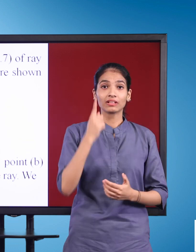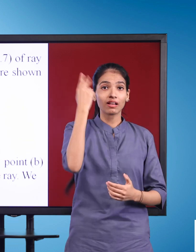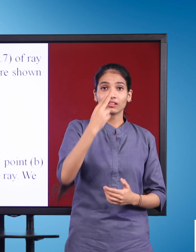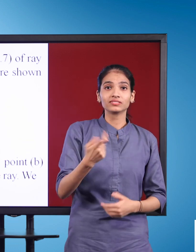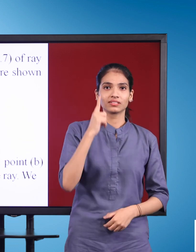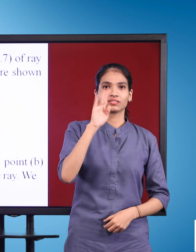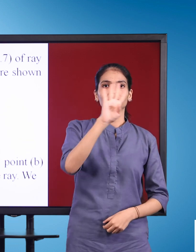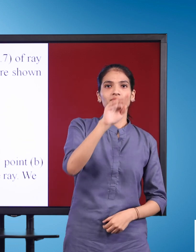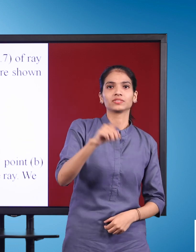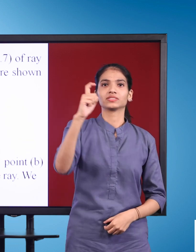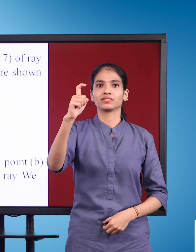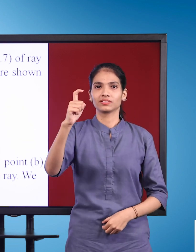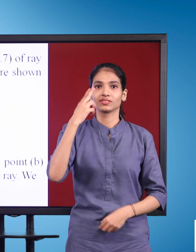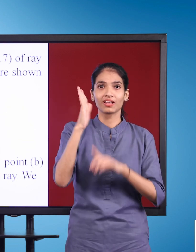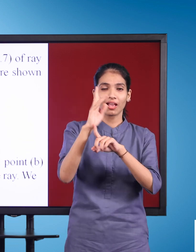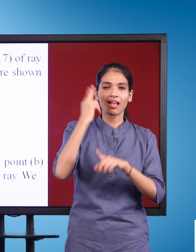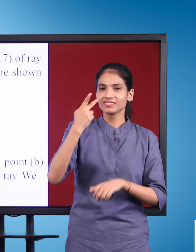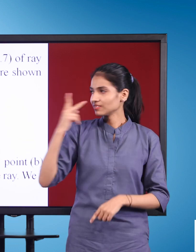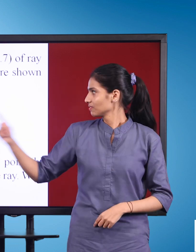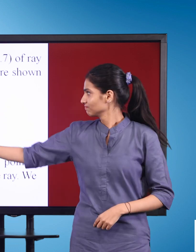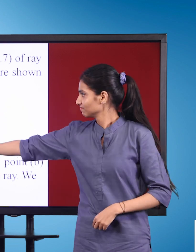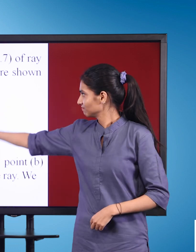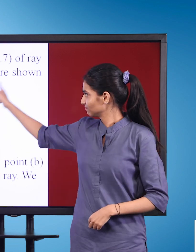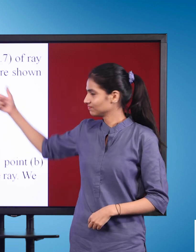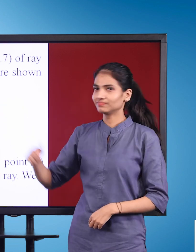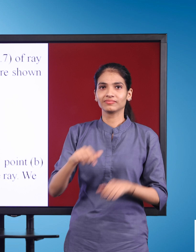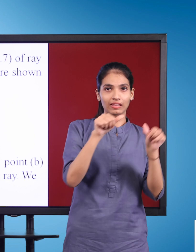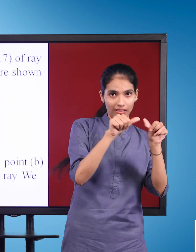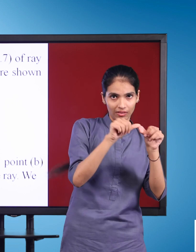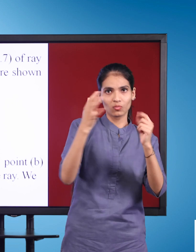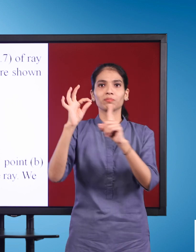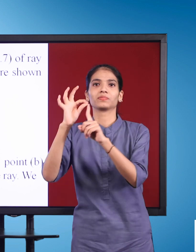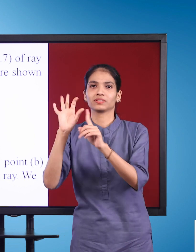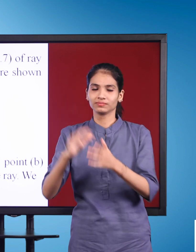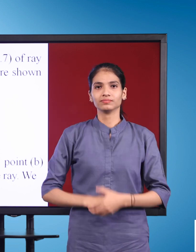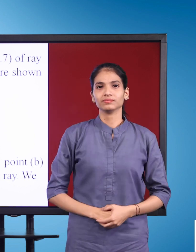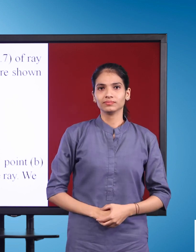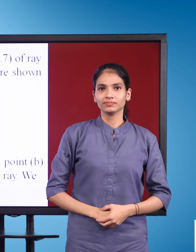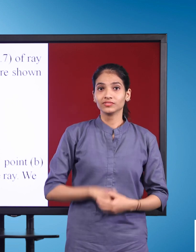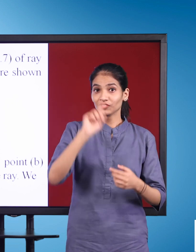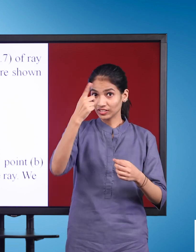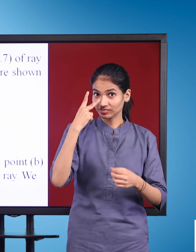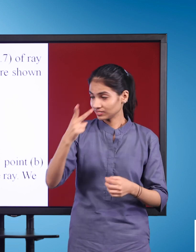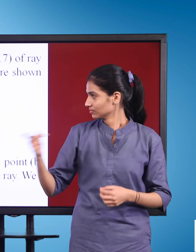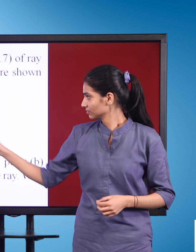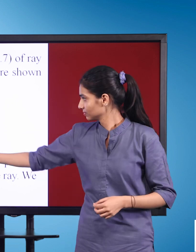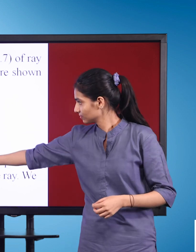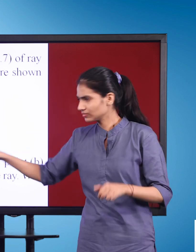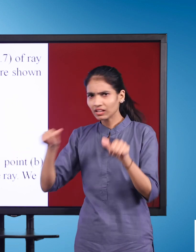Observe the diagram, figure 4.7 of ray given here. There are 2 points on the